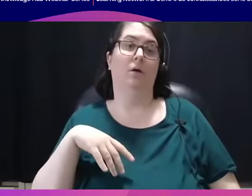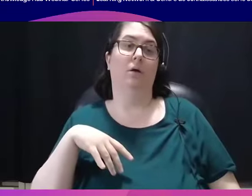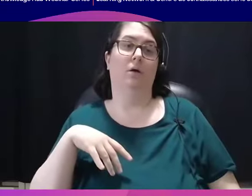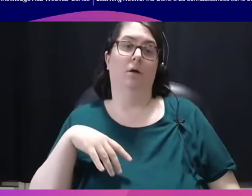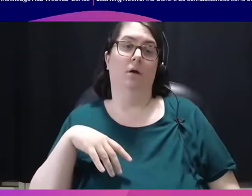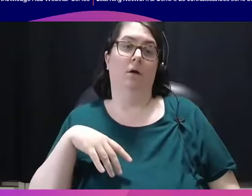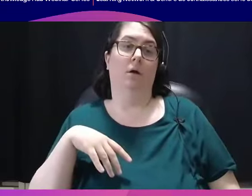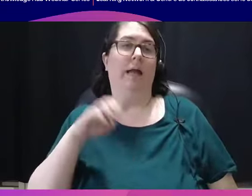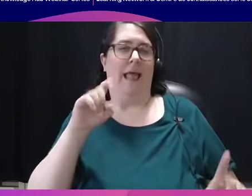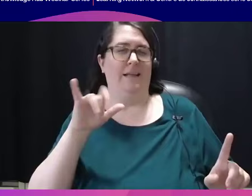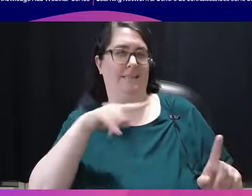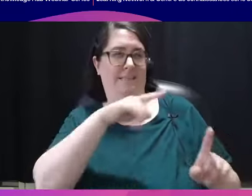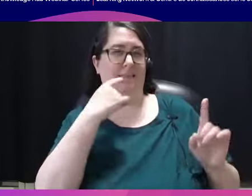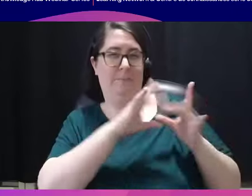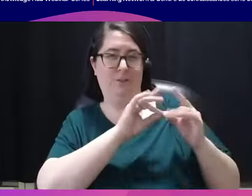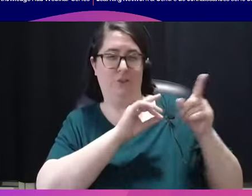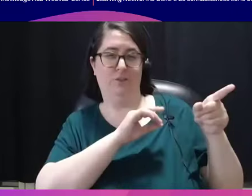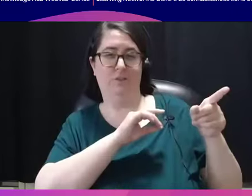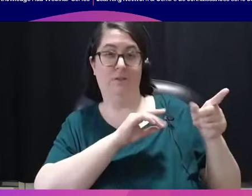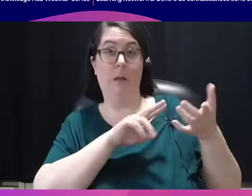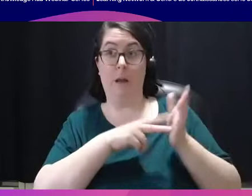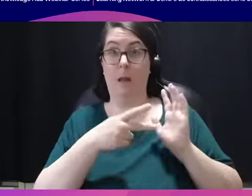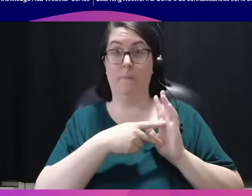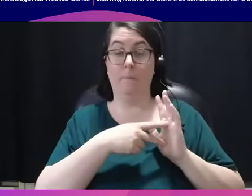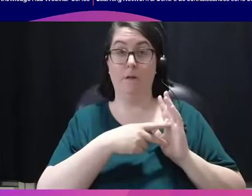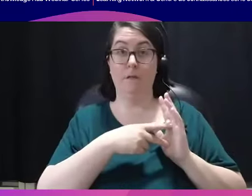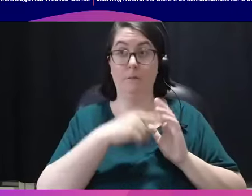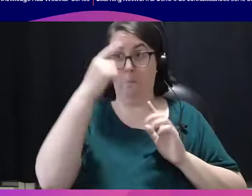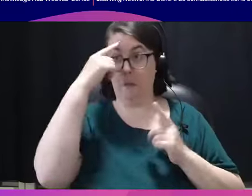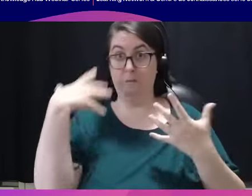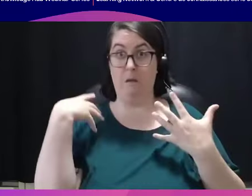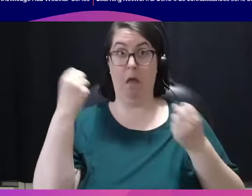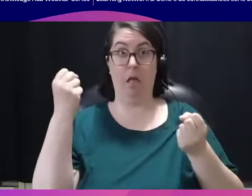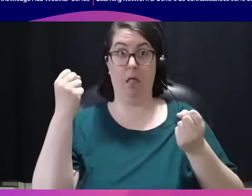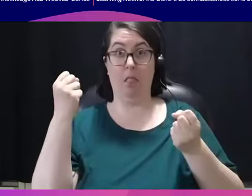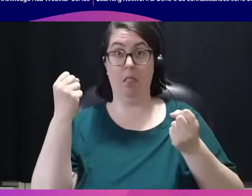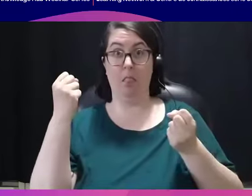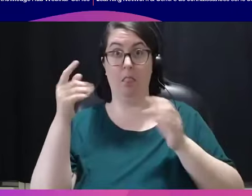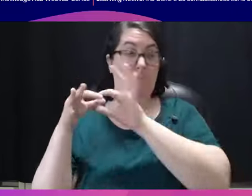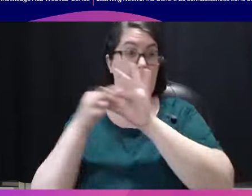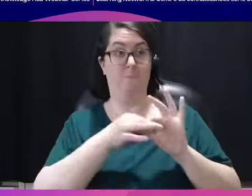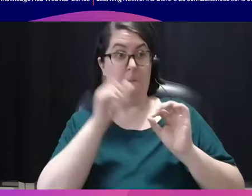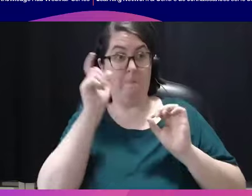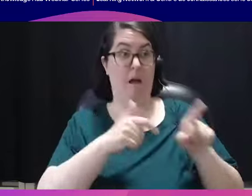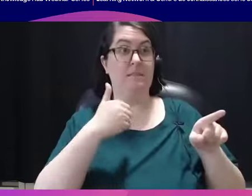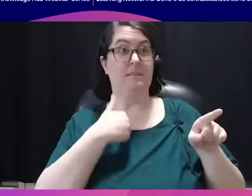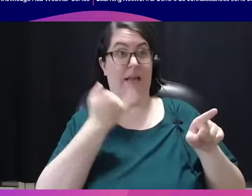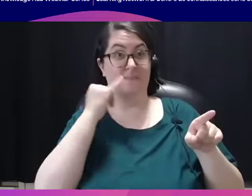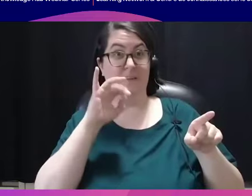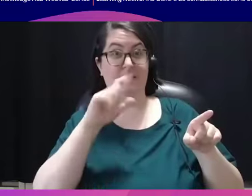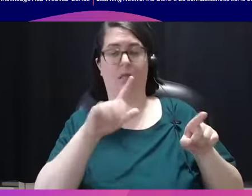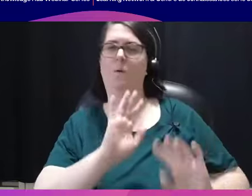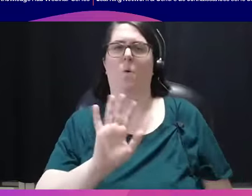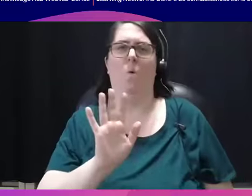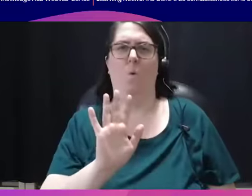Lee mentioned, this does not mean that we should conflate mental health challenges with inceldom. I really want to highlight